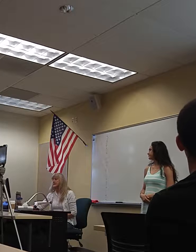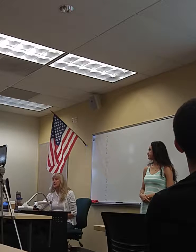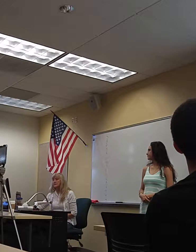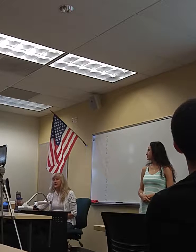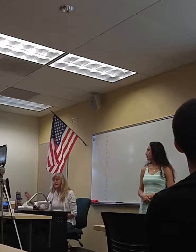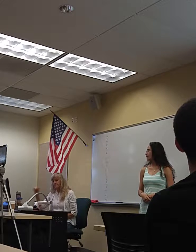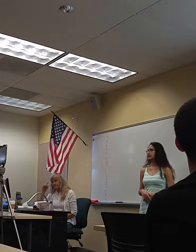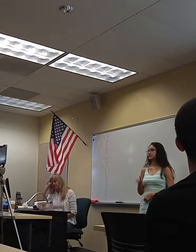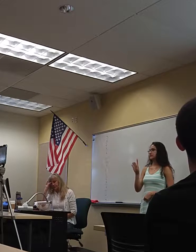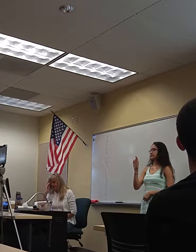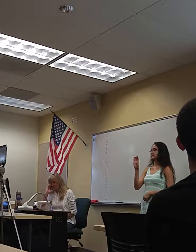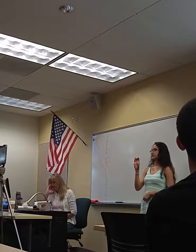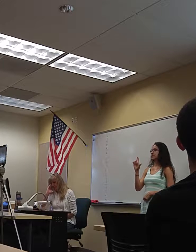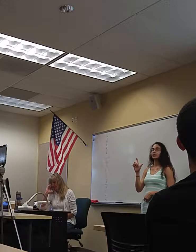ECL mean?